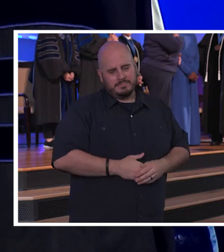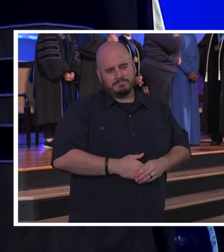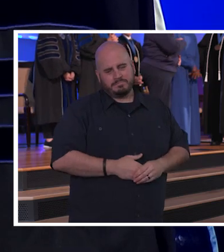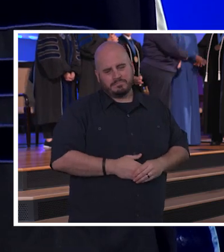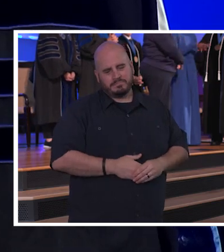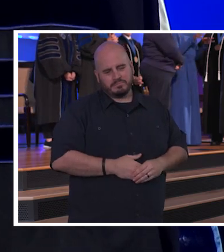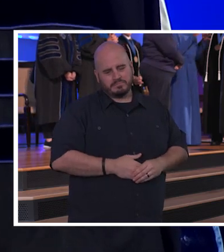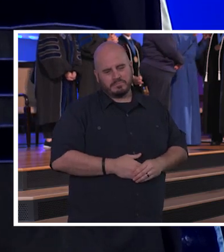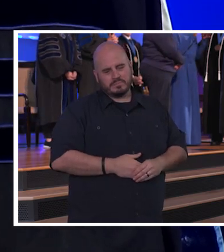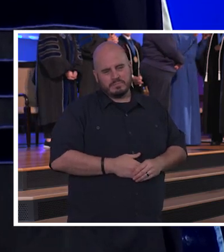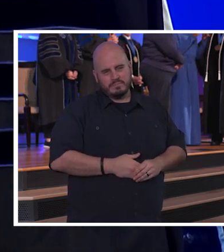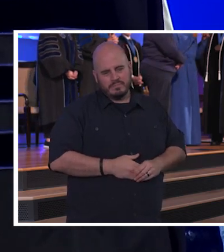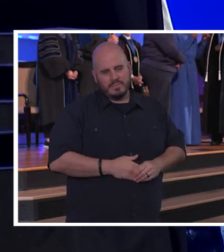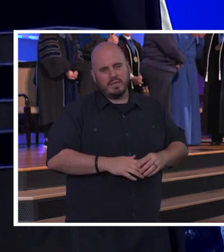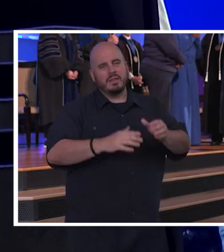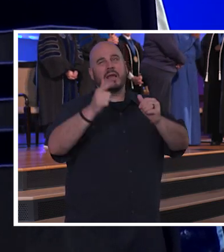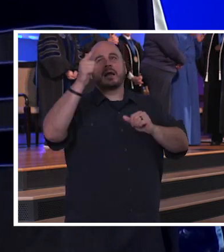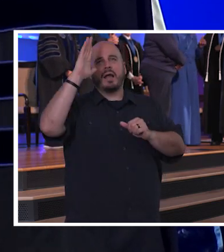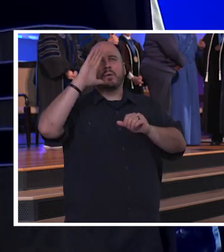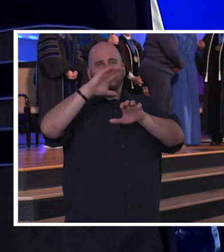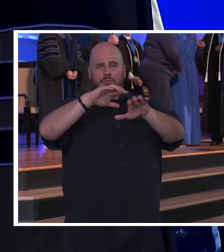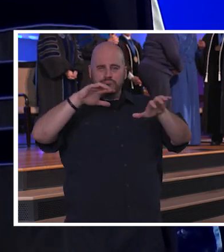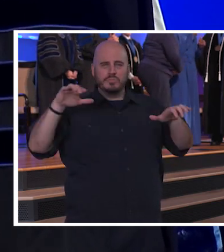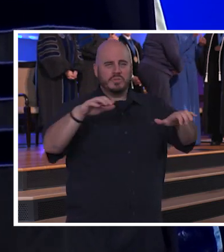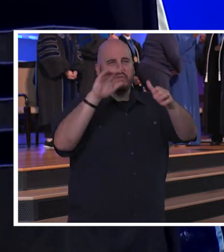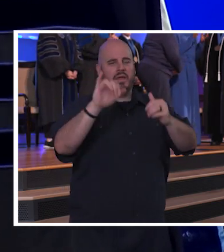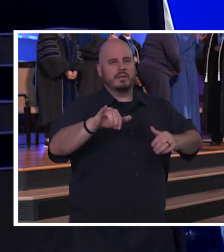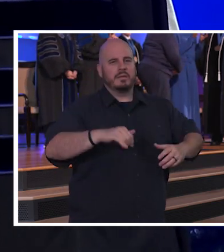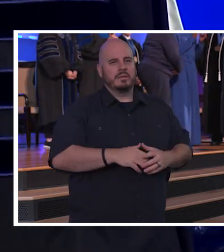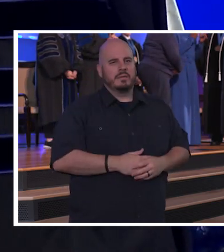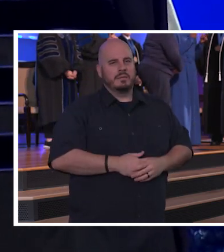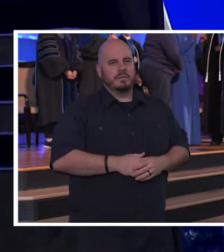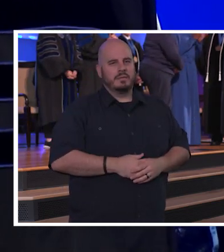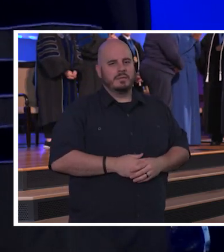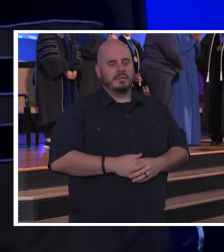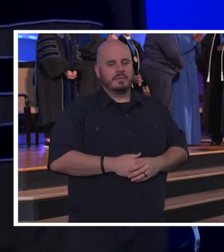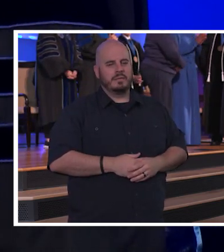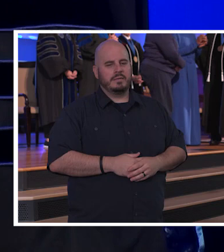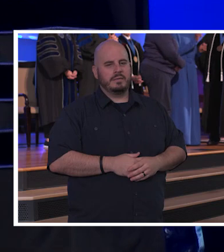and that God would do that. Can I make a comment? Absolutely.